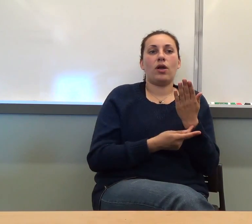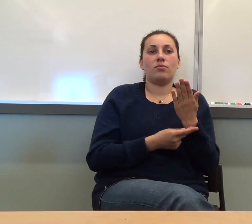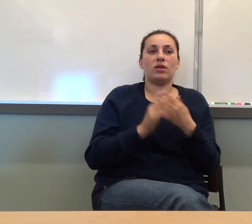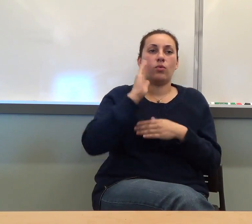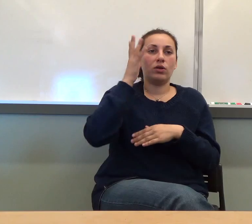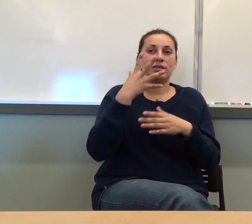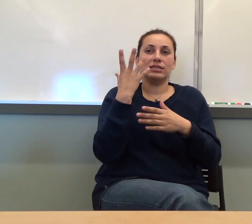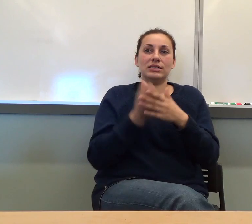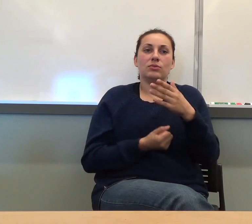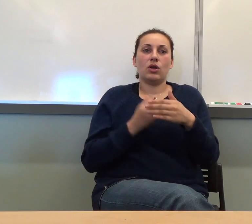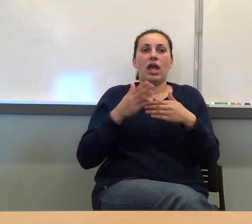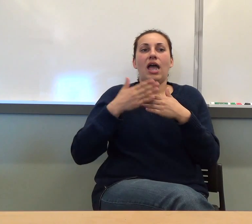after 20 visits.